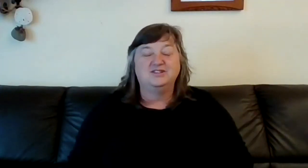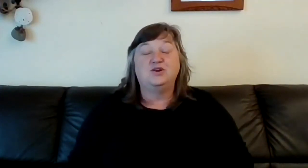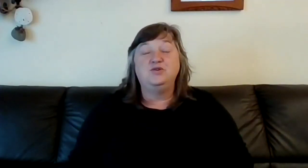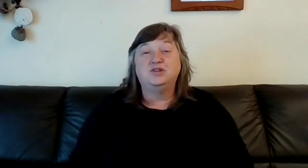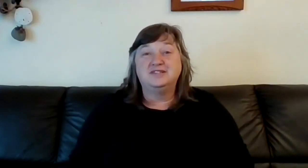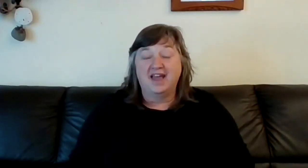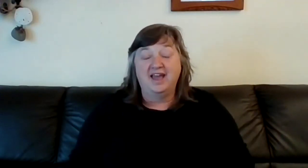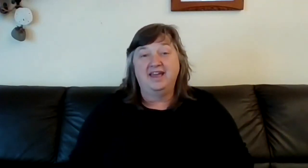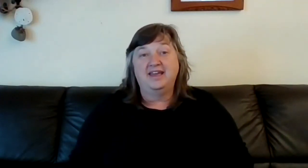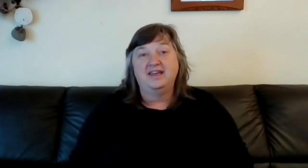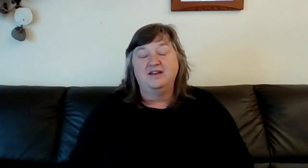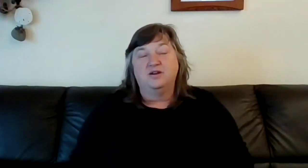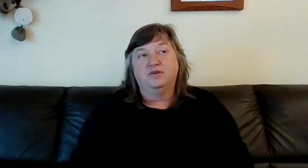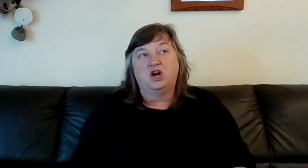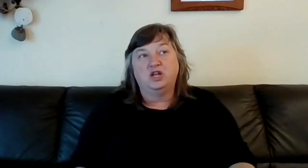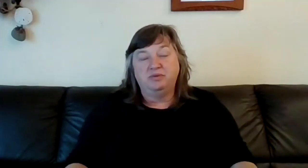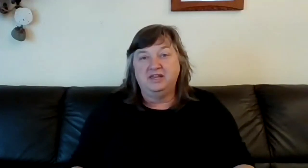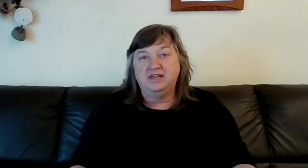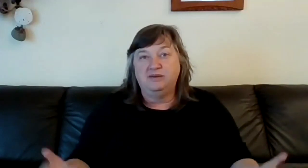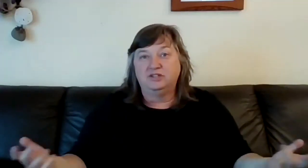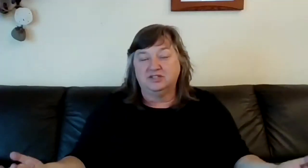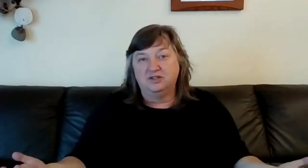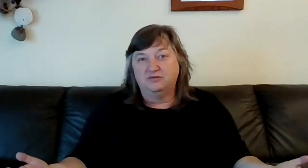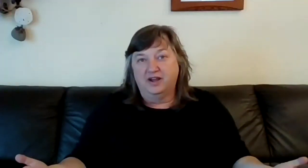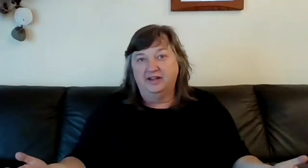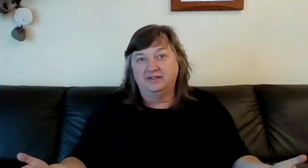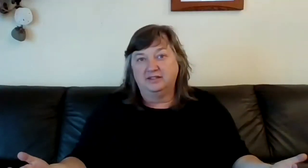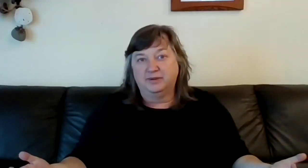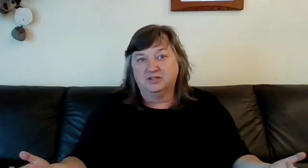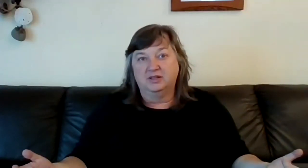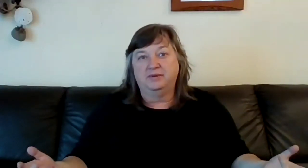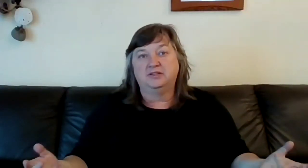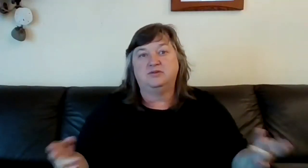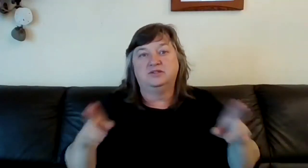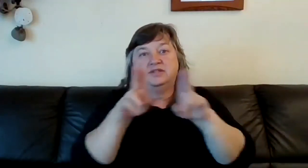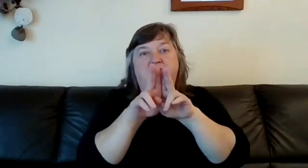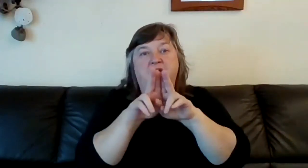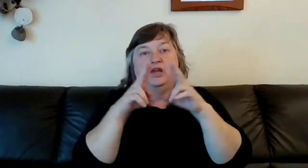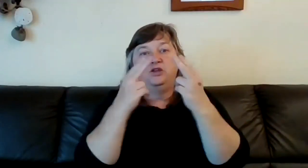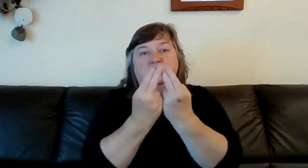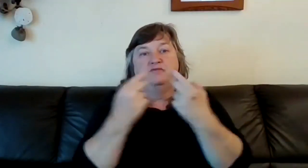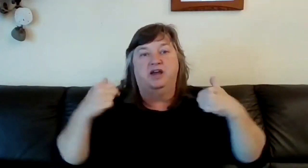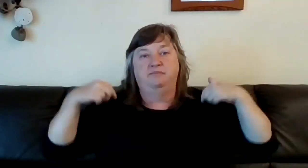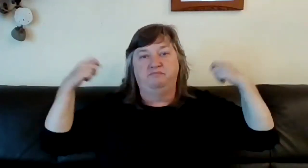So you could say, regarding PE, which is Unified Special Olympics, you could say Unified